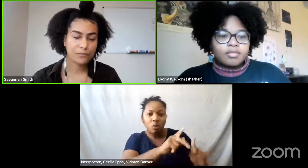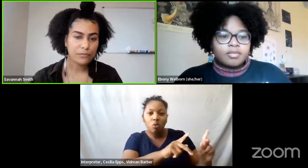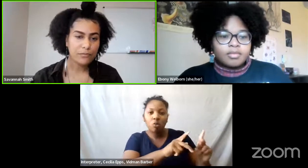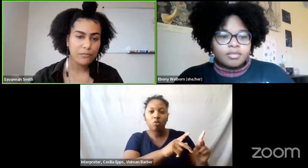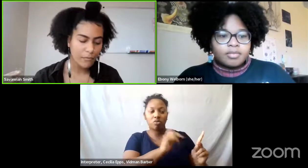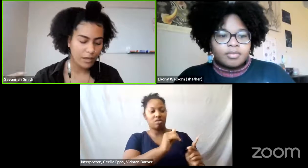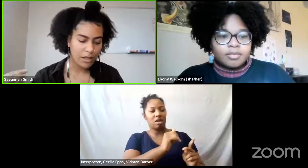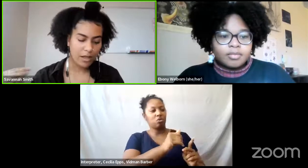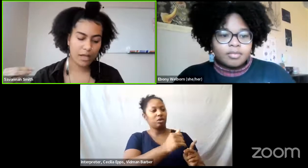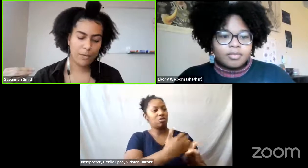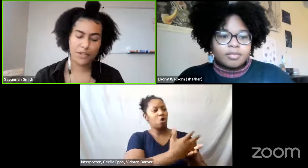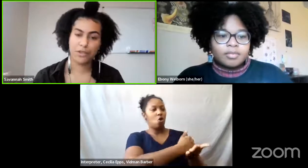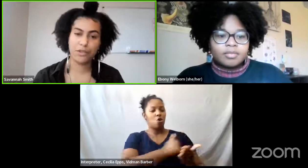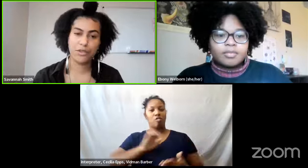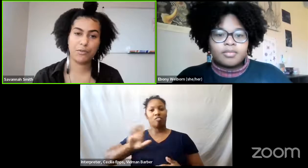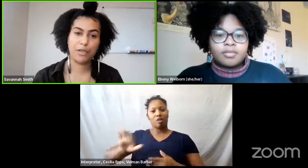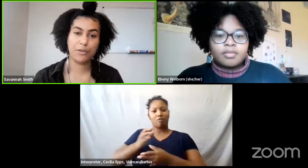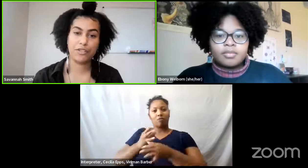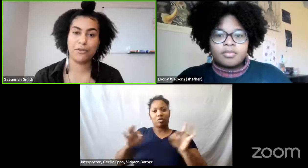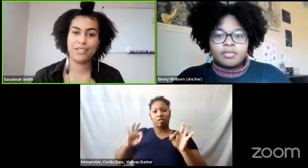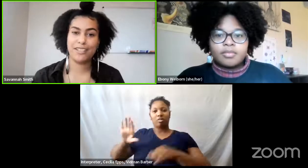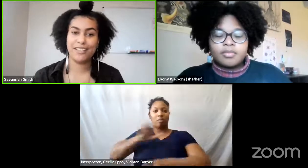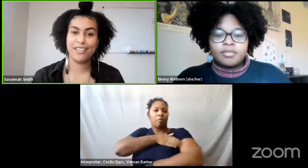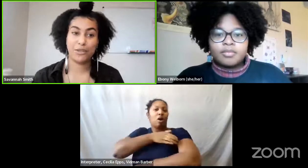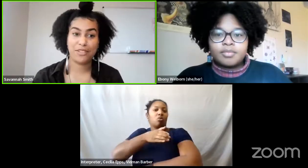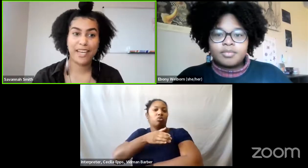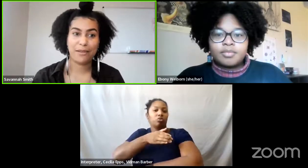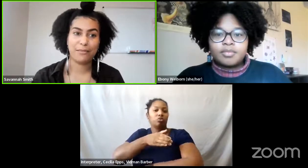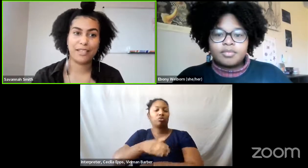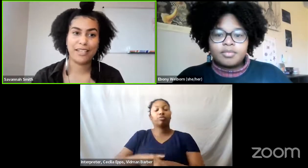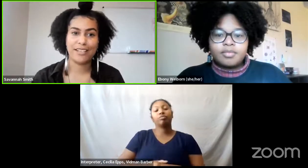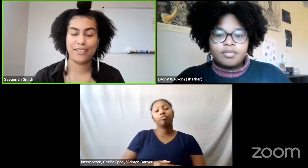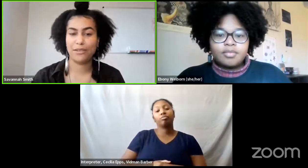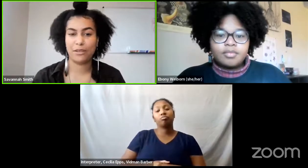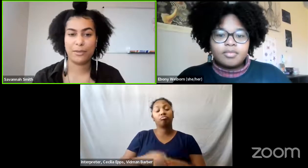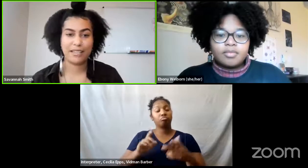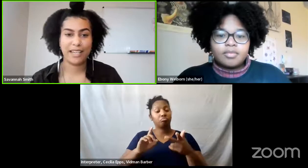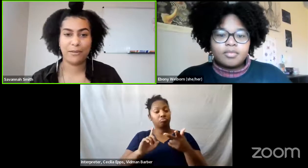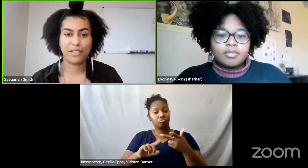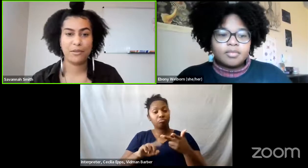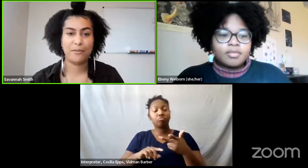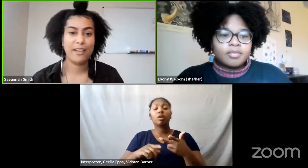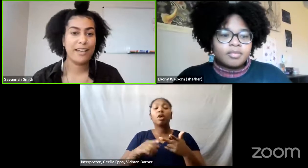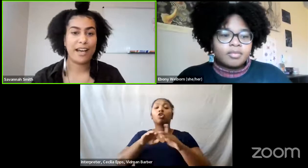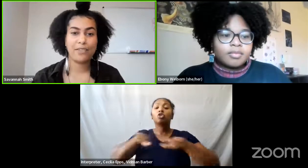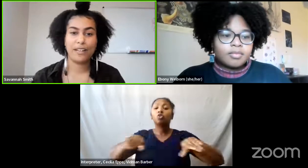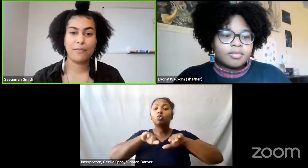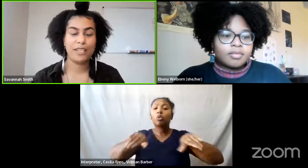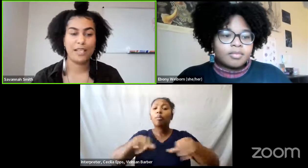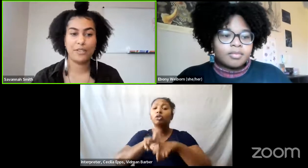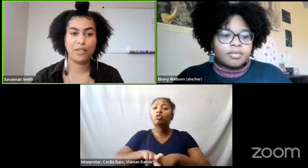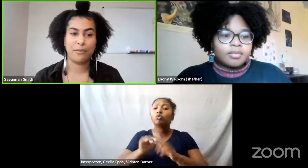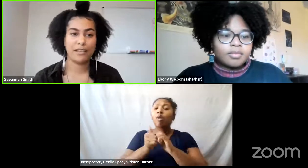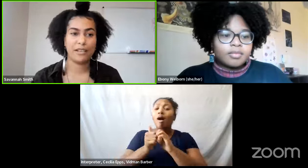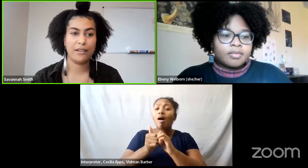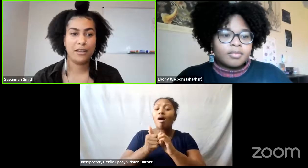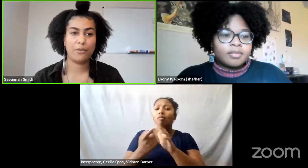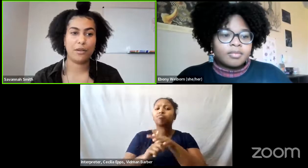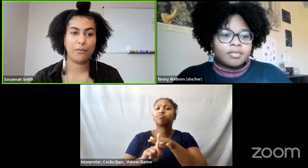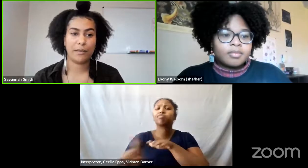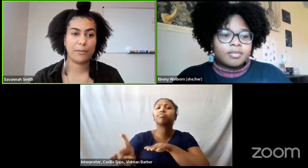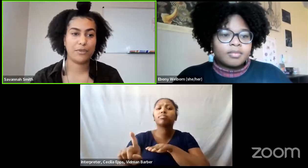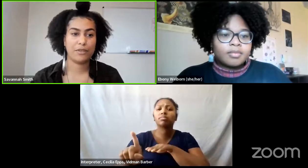again. Also, swimming was used to escape, because if Europeans can't really swim after them, it was a good